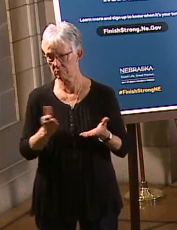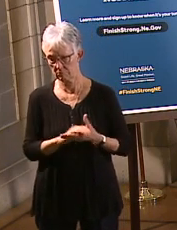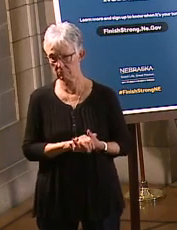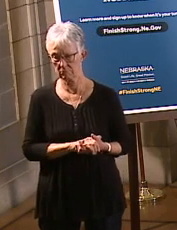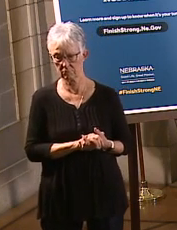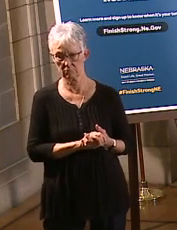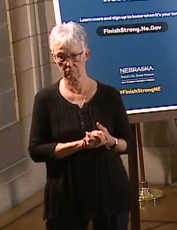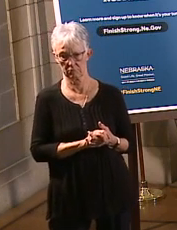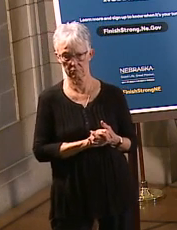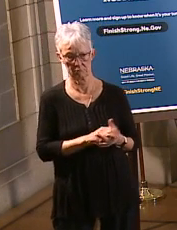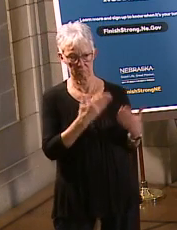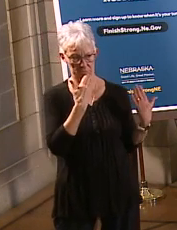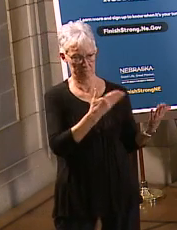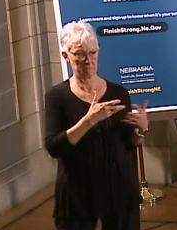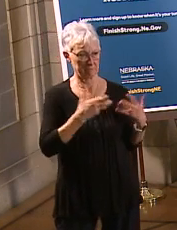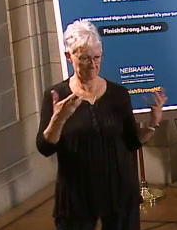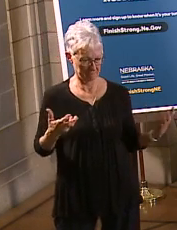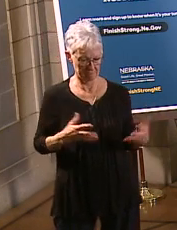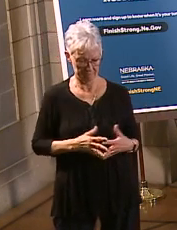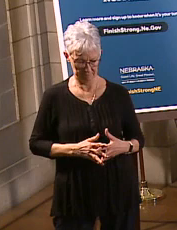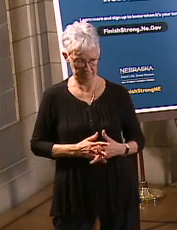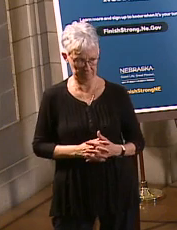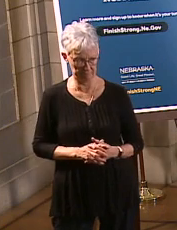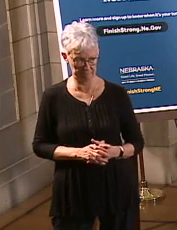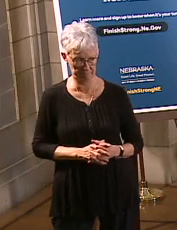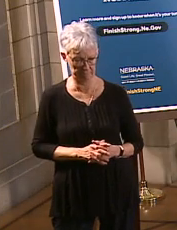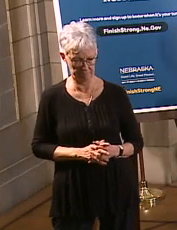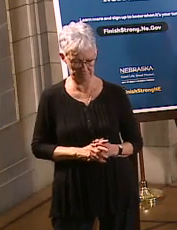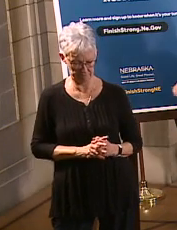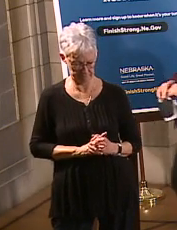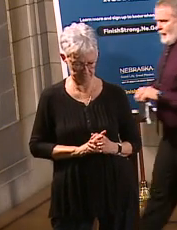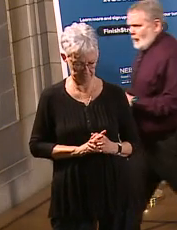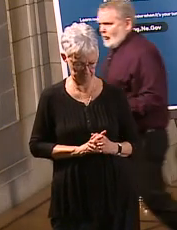the forefront. Thank you very much.